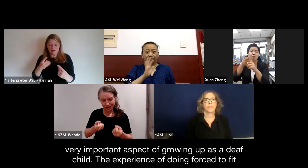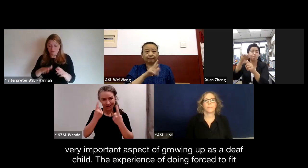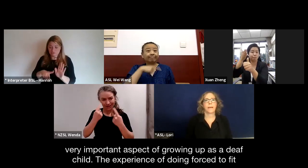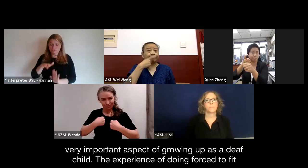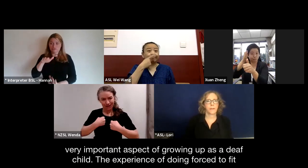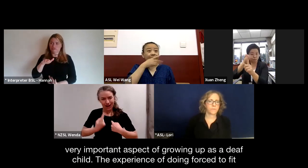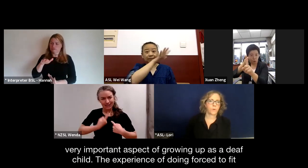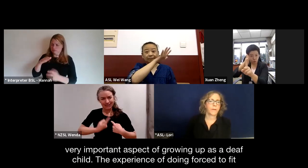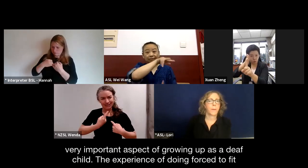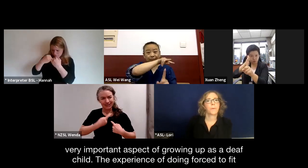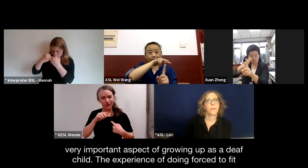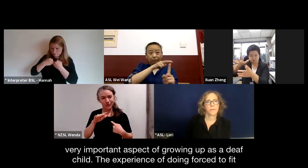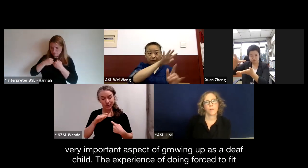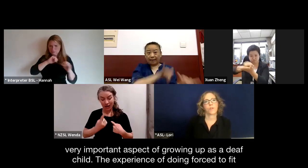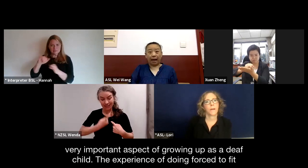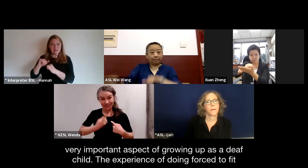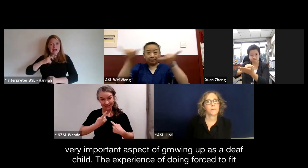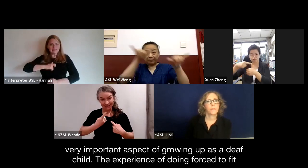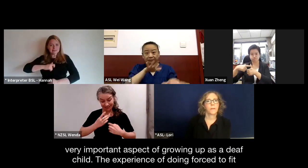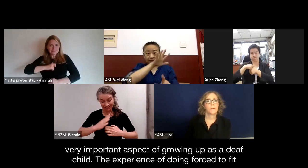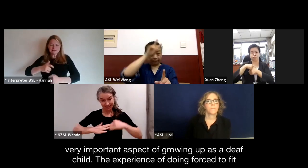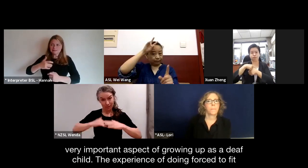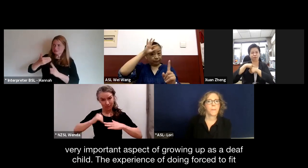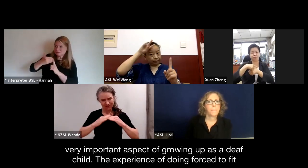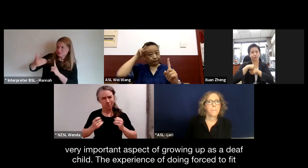aspect of growing up as a deaf child.